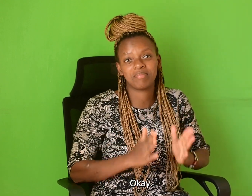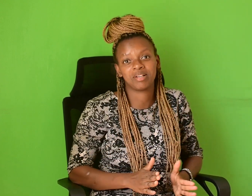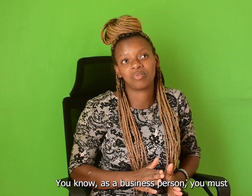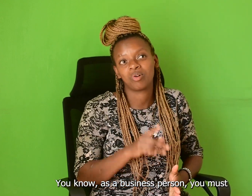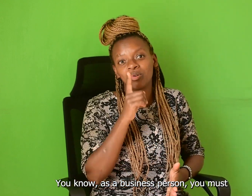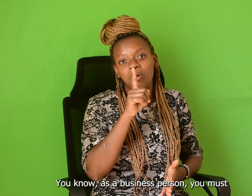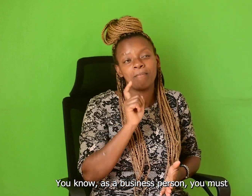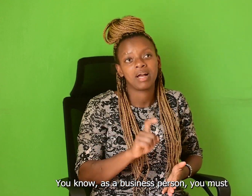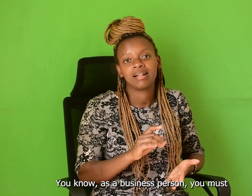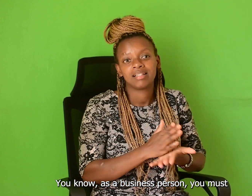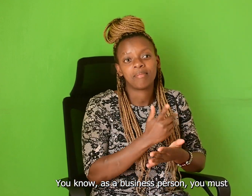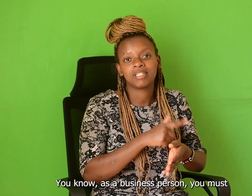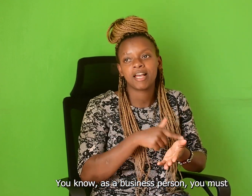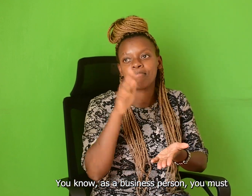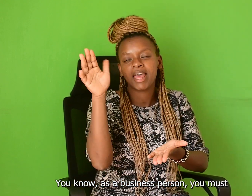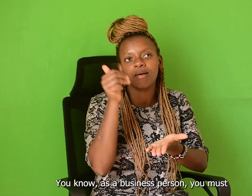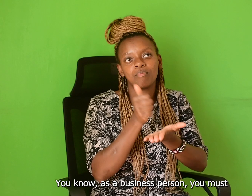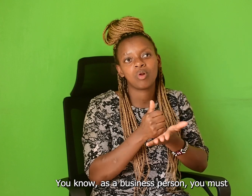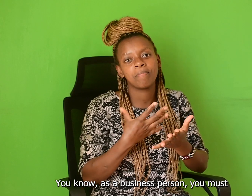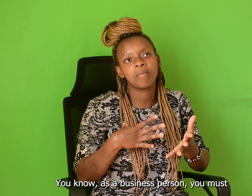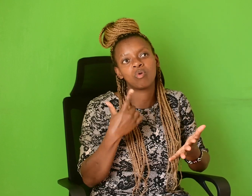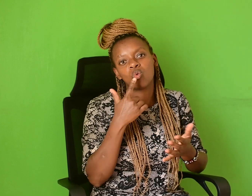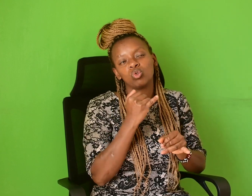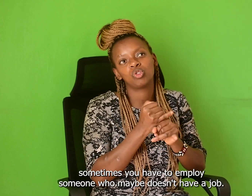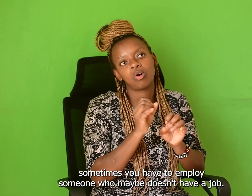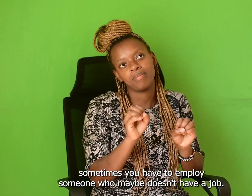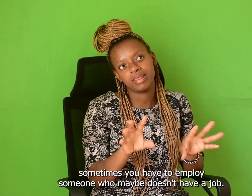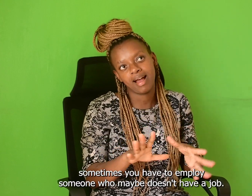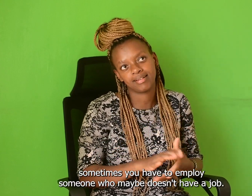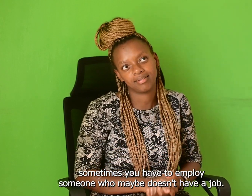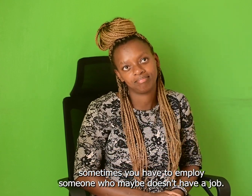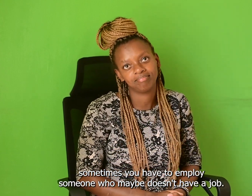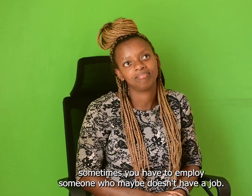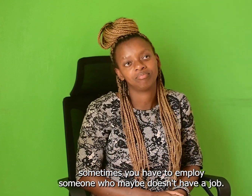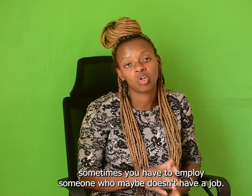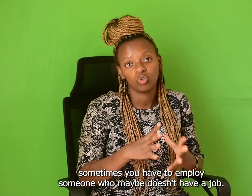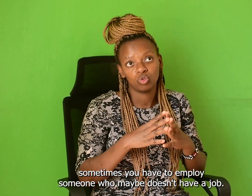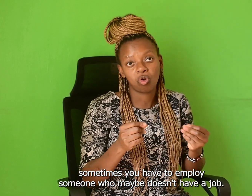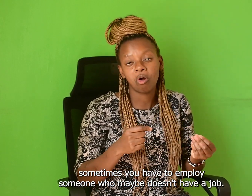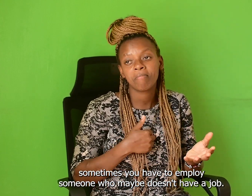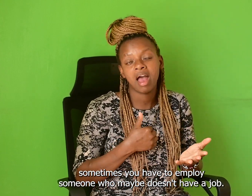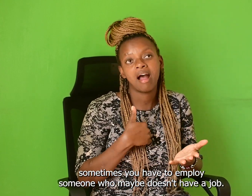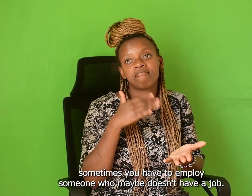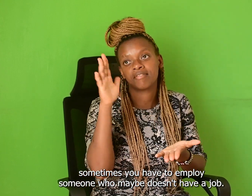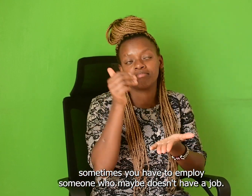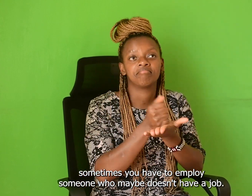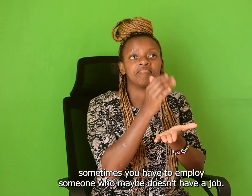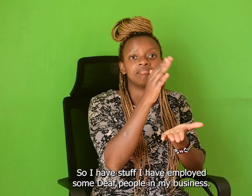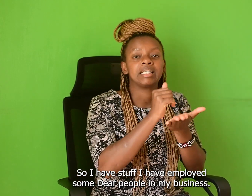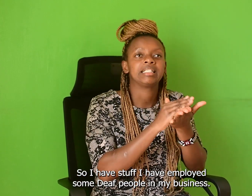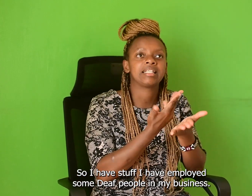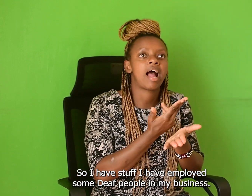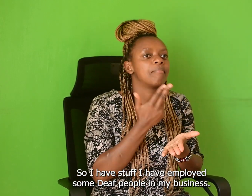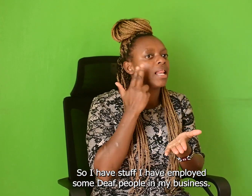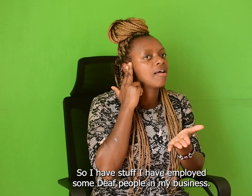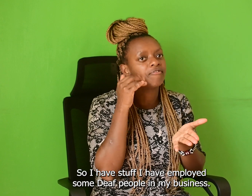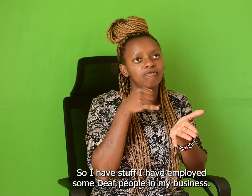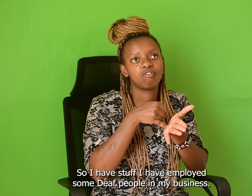Okay, as a business person, you must, sometimes you have to employ someone who maybe doesn't have a job. So I have staff.